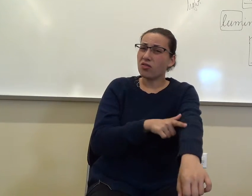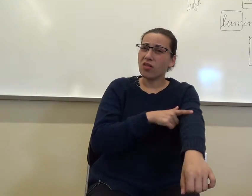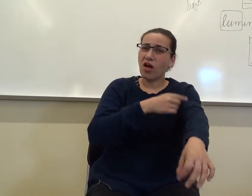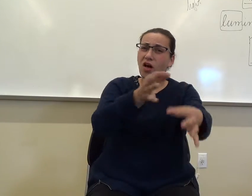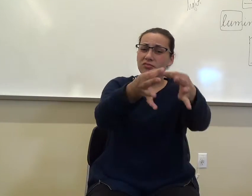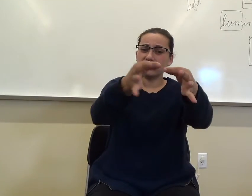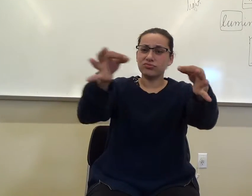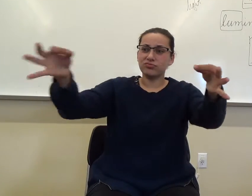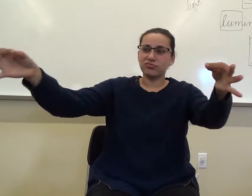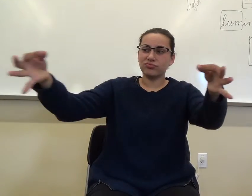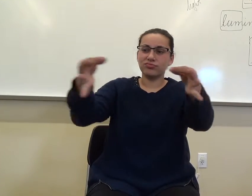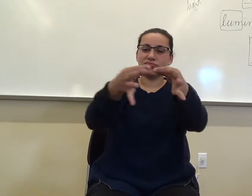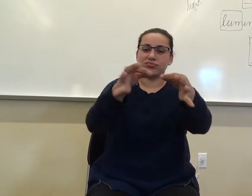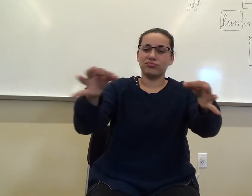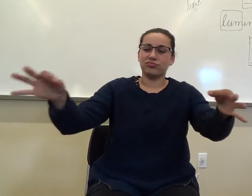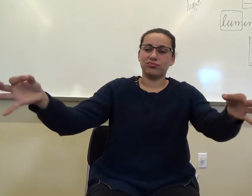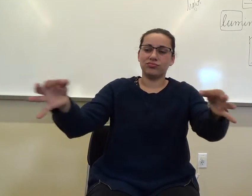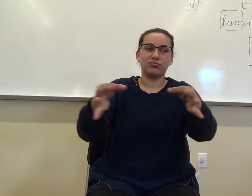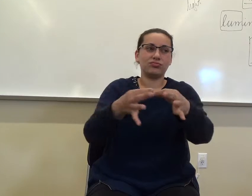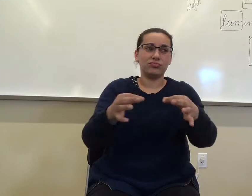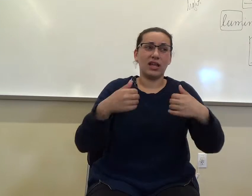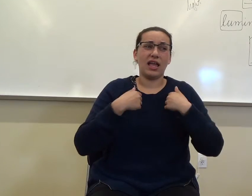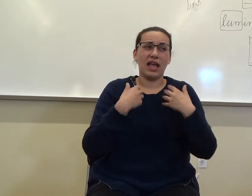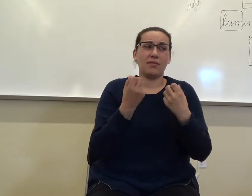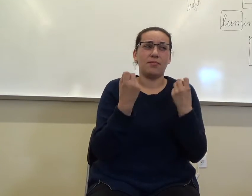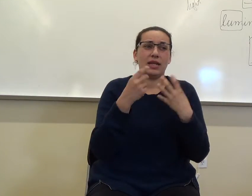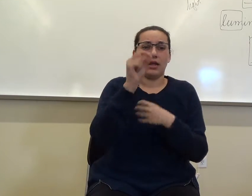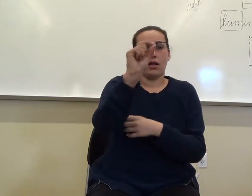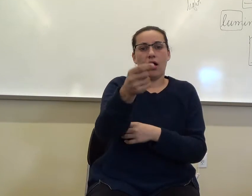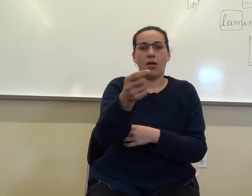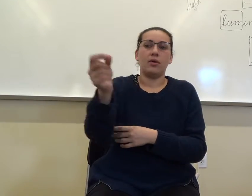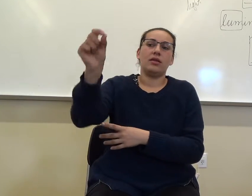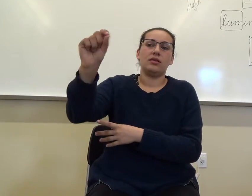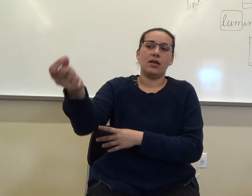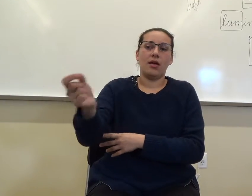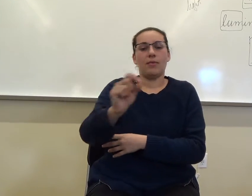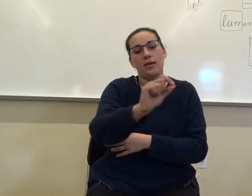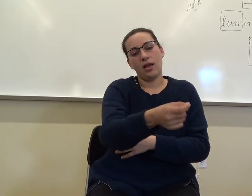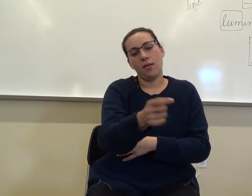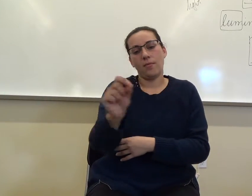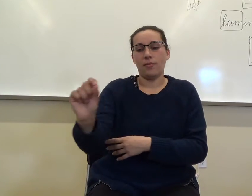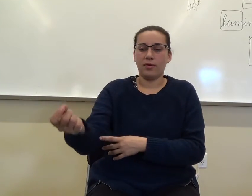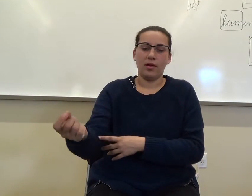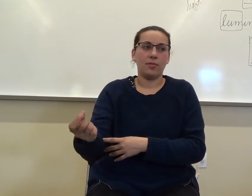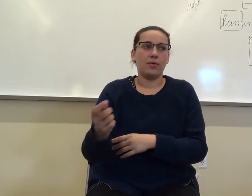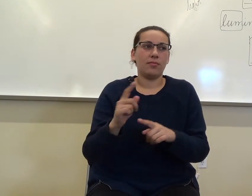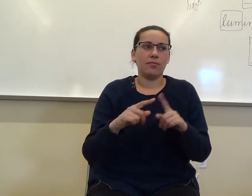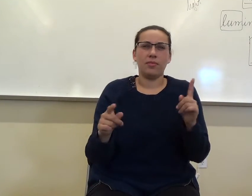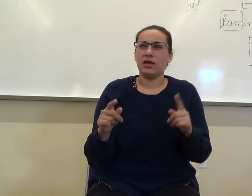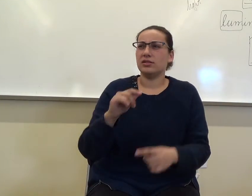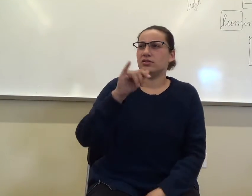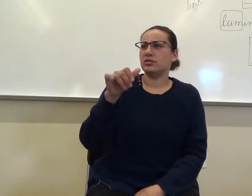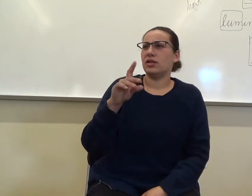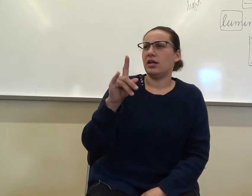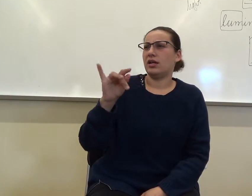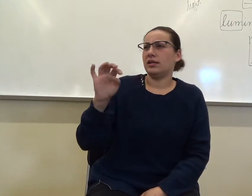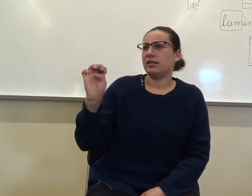and it had a lot of commas in it. Baseball stars, and you kind of said, wait a minute, Jackie Robinson's only one star. Why are they put an